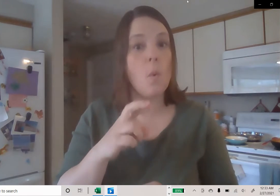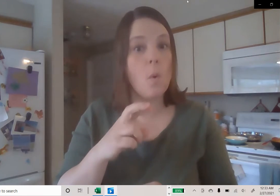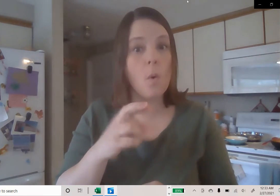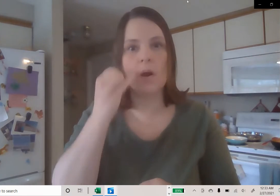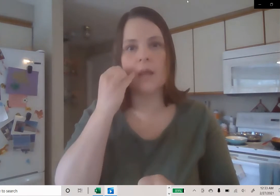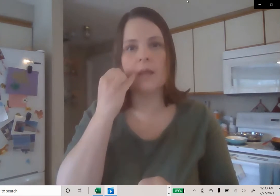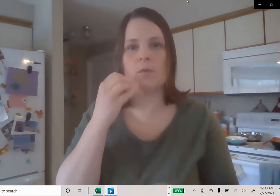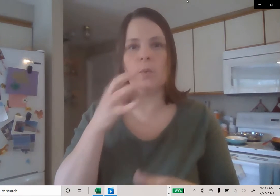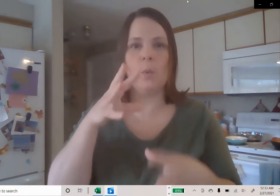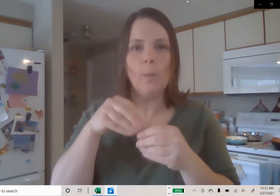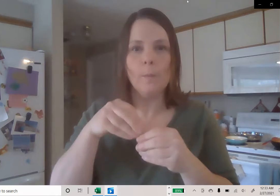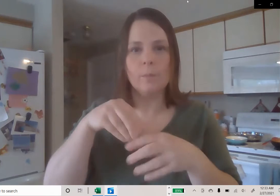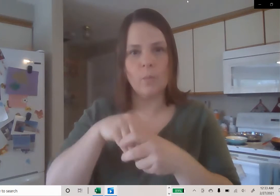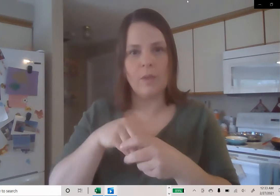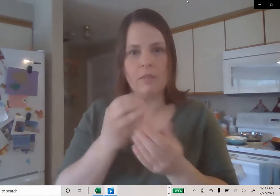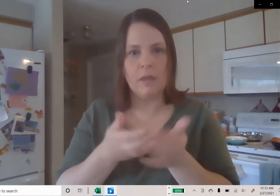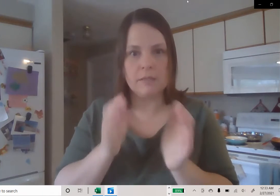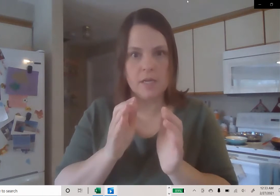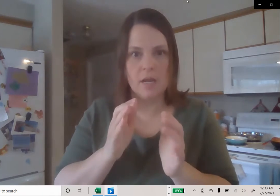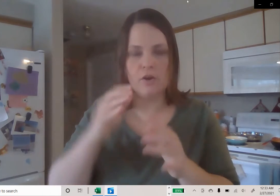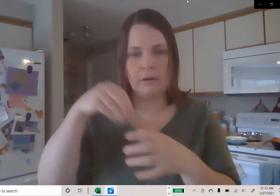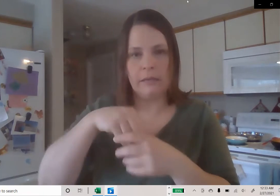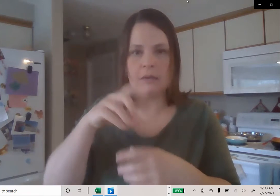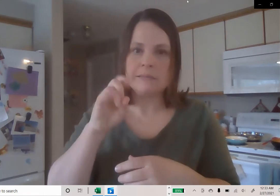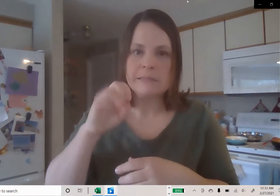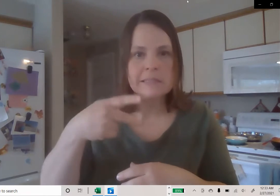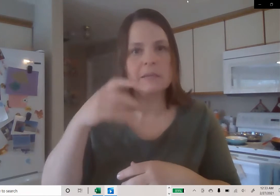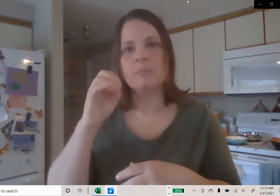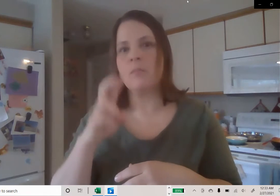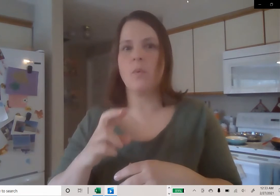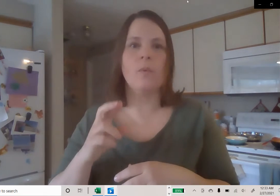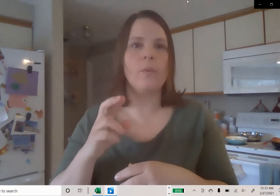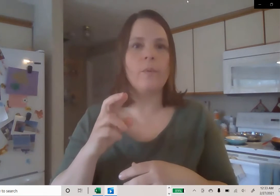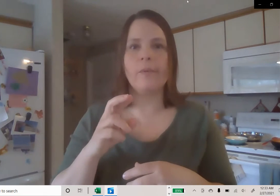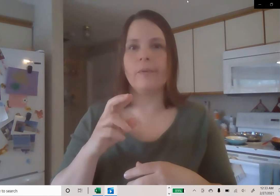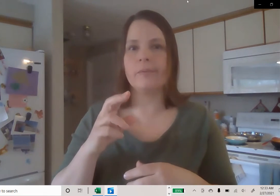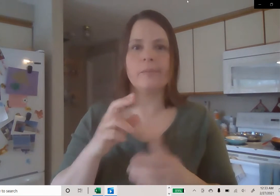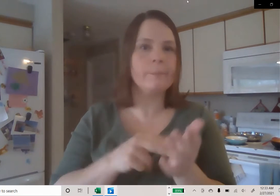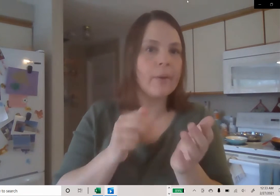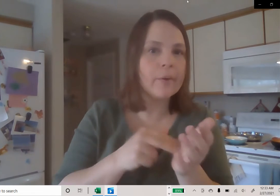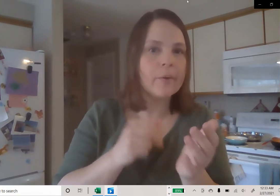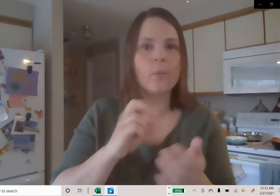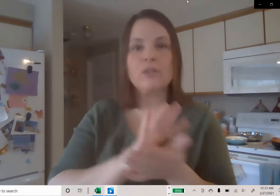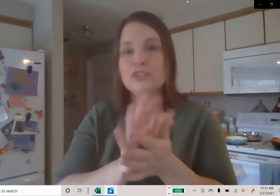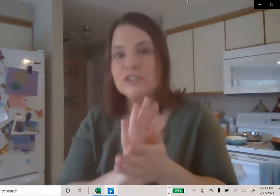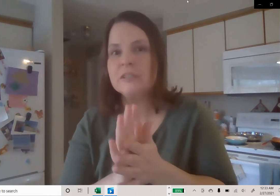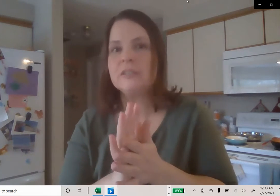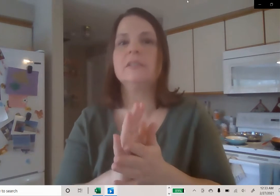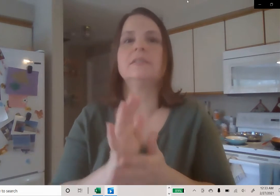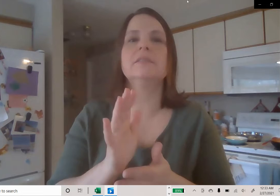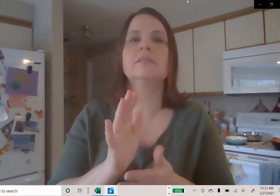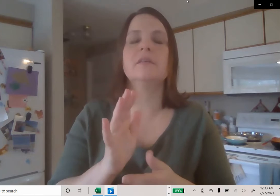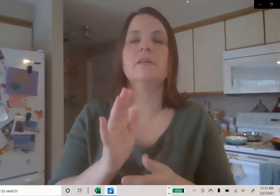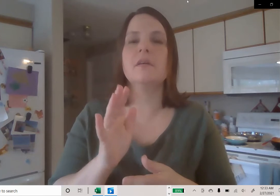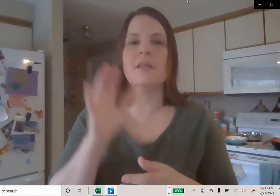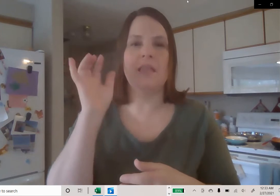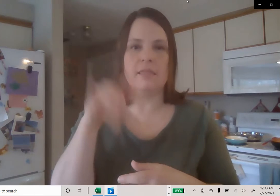flavor in the food because it's a very strong food. Or you can put it in a container with dip or butter or cheese or something,